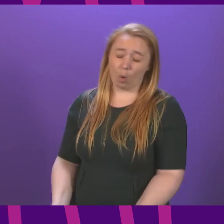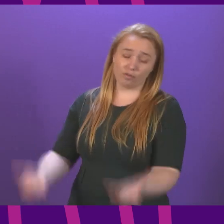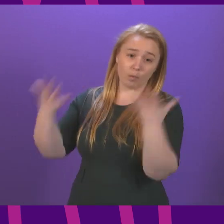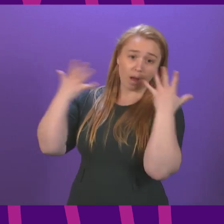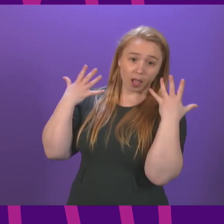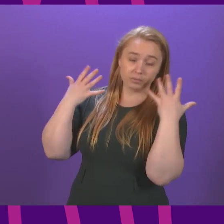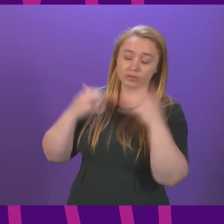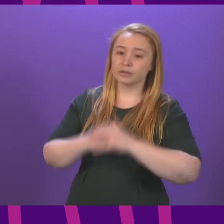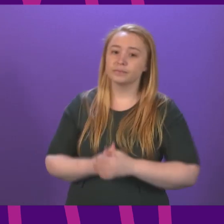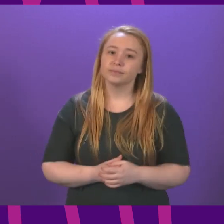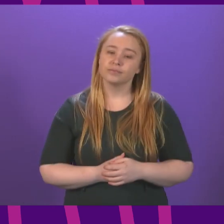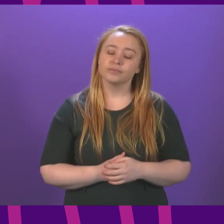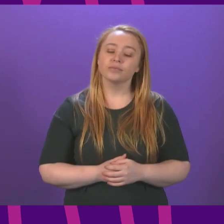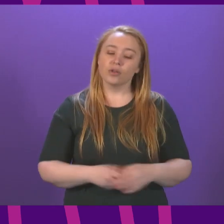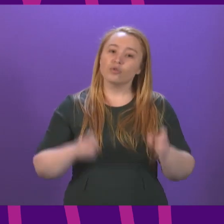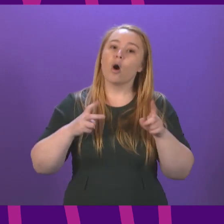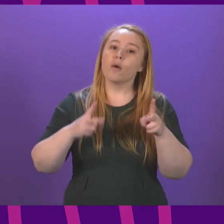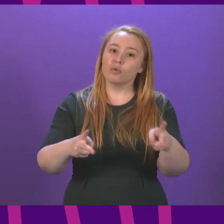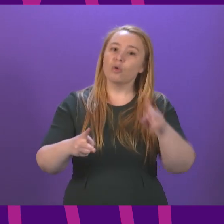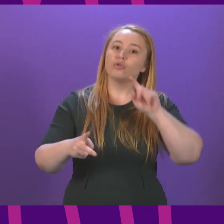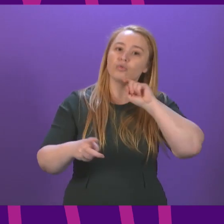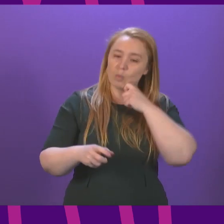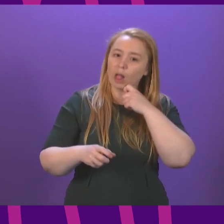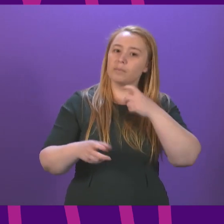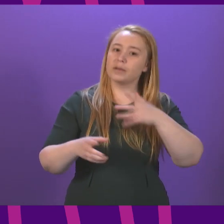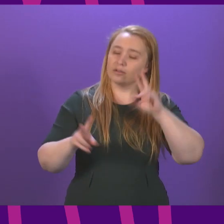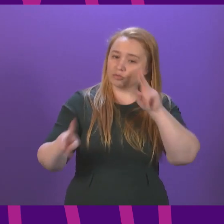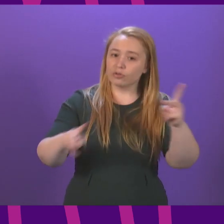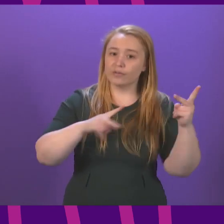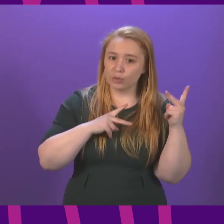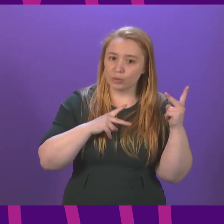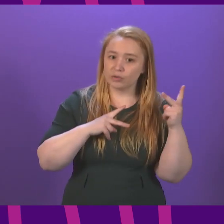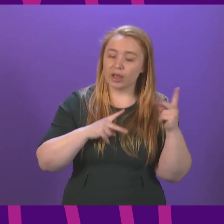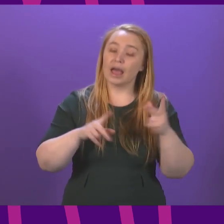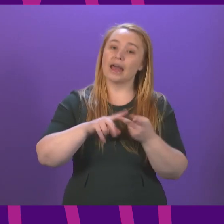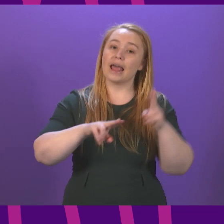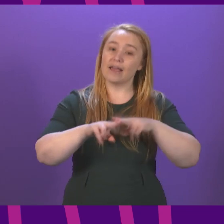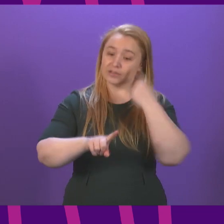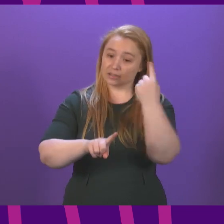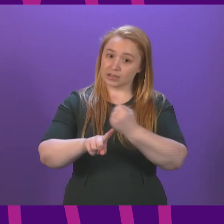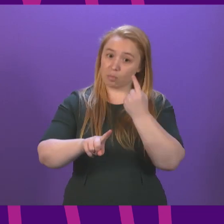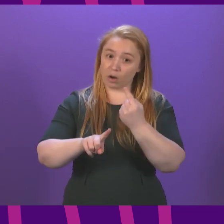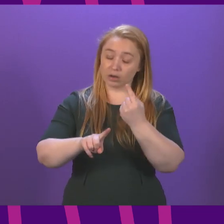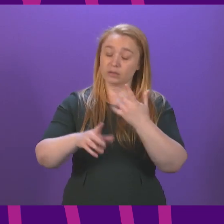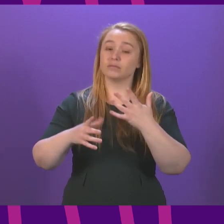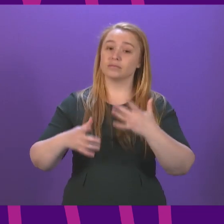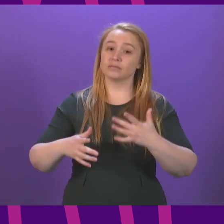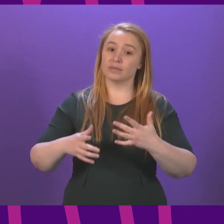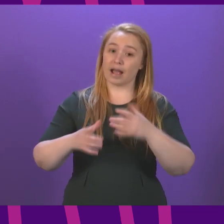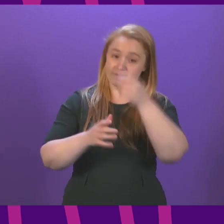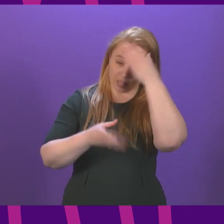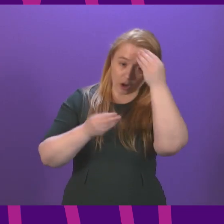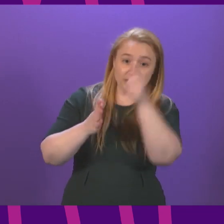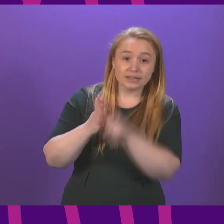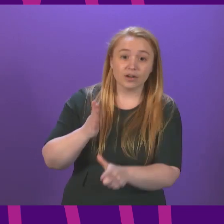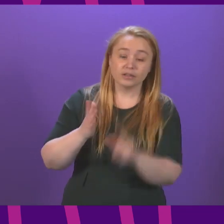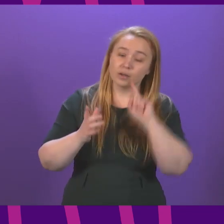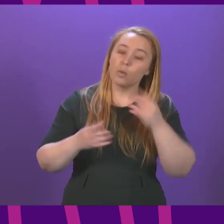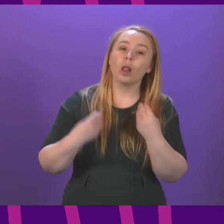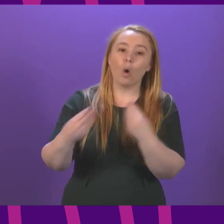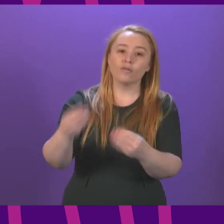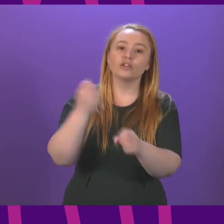review and offer those with learning and intellectual disabilities vaccination at their GPs or at another suitable location. We have also put plans in